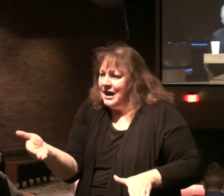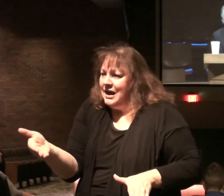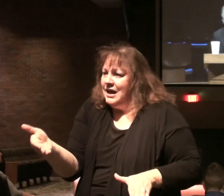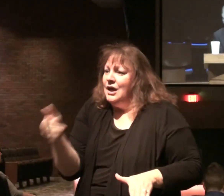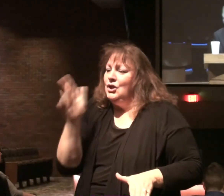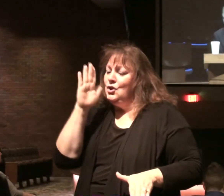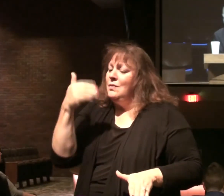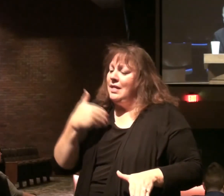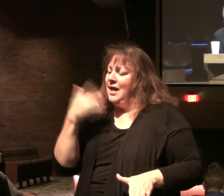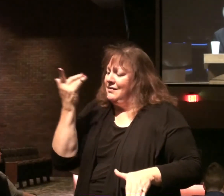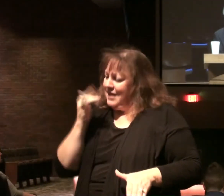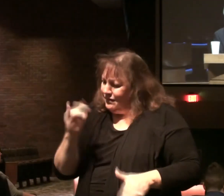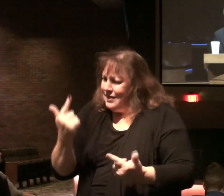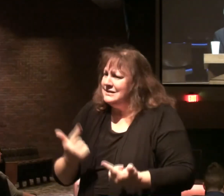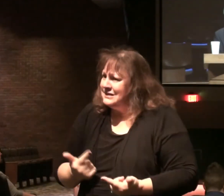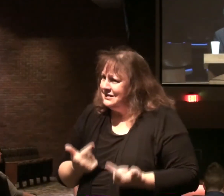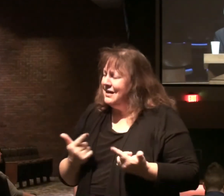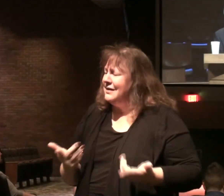everlasting life.